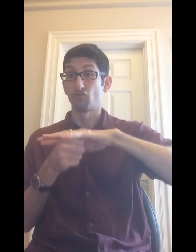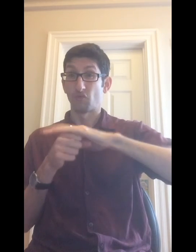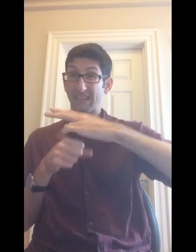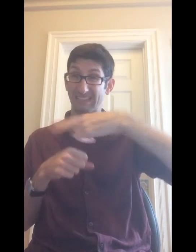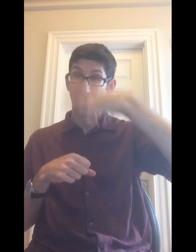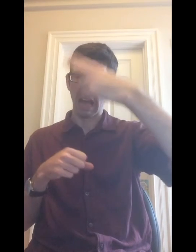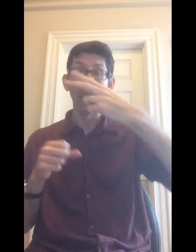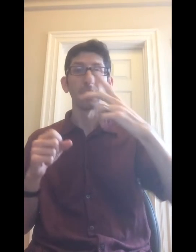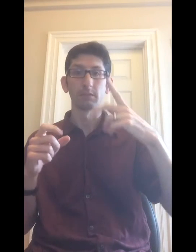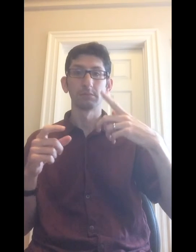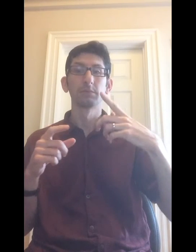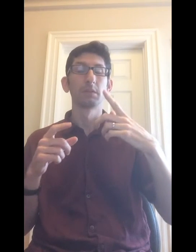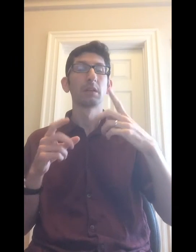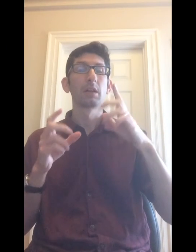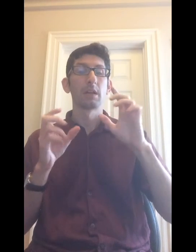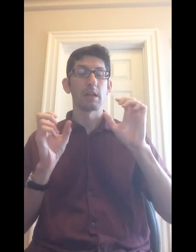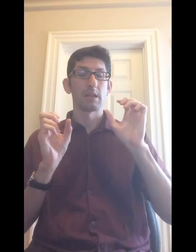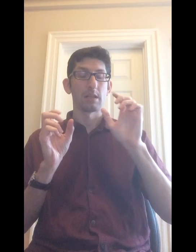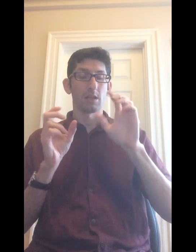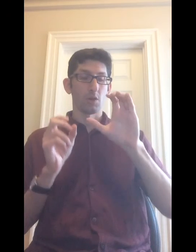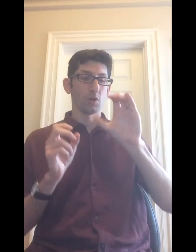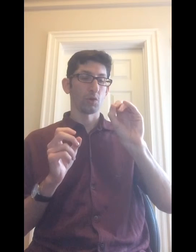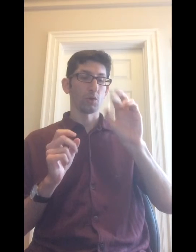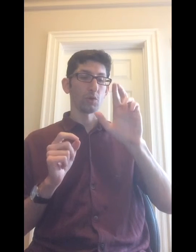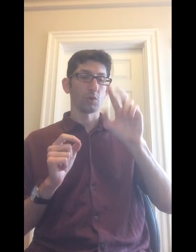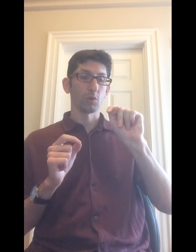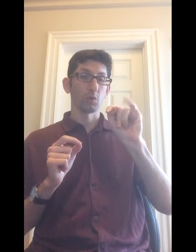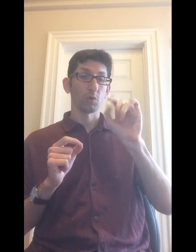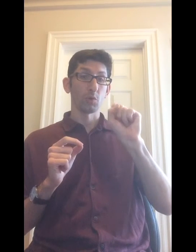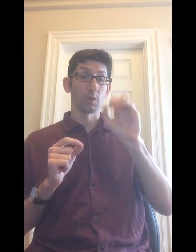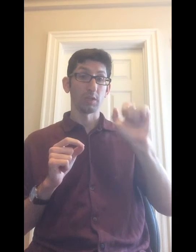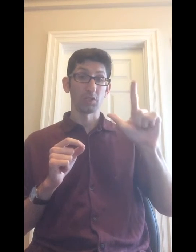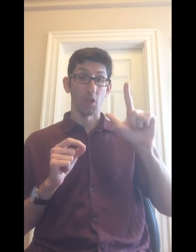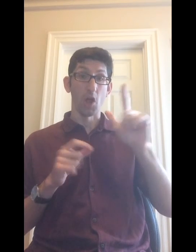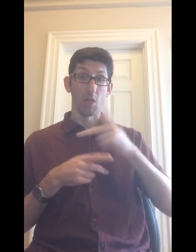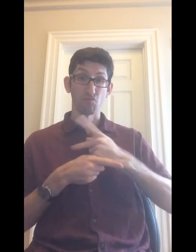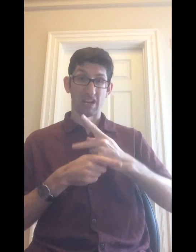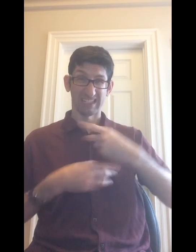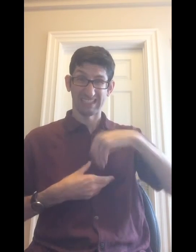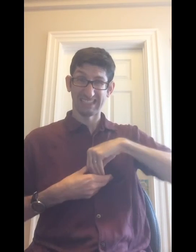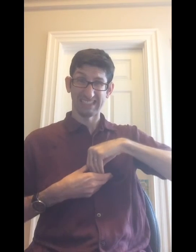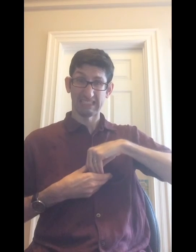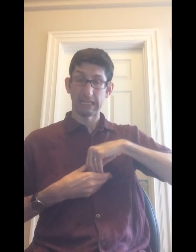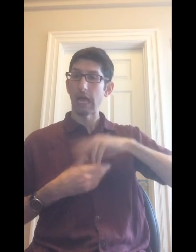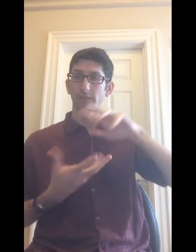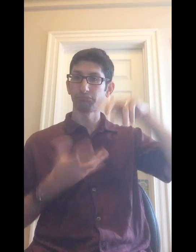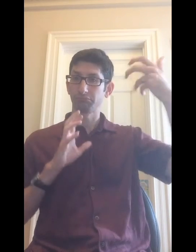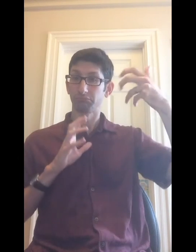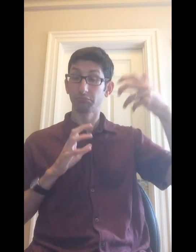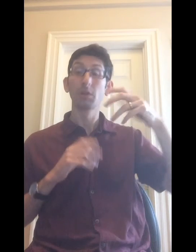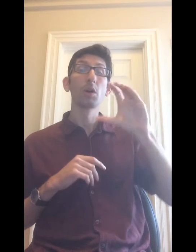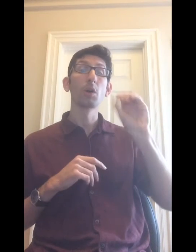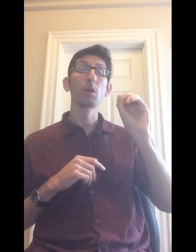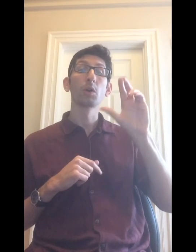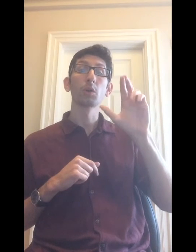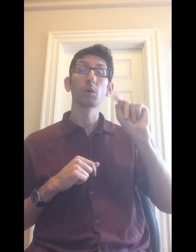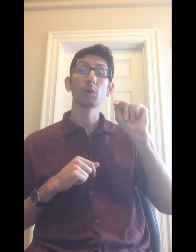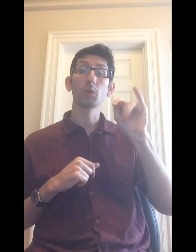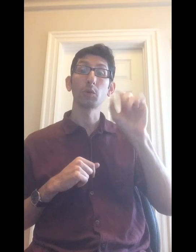cause a disruption in the cortisol production in the body. And cortisol production should be at its highest level when you're walking and at